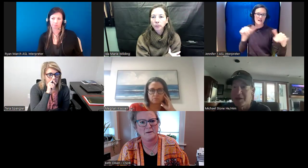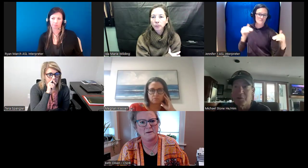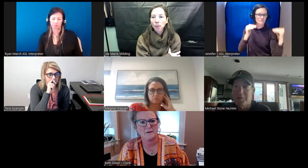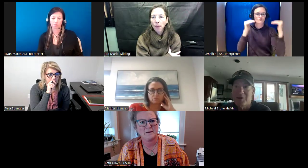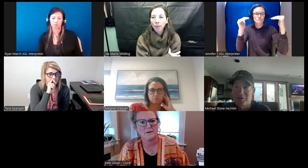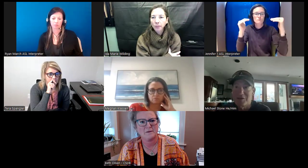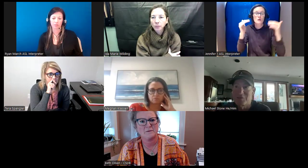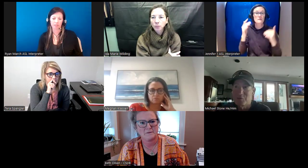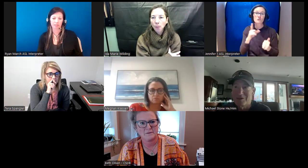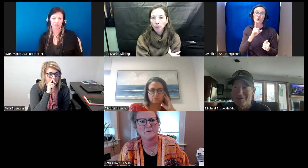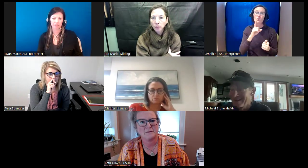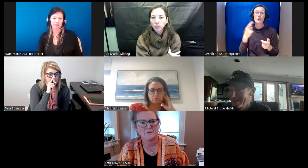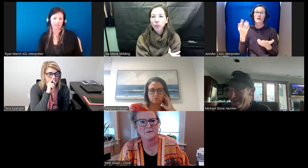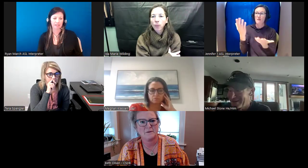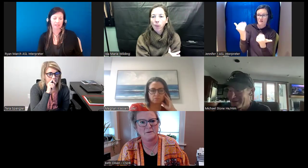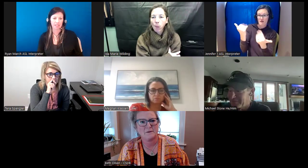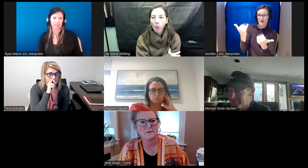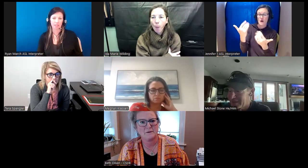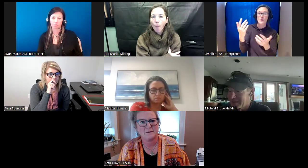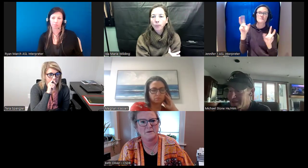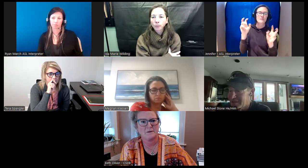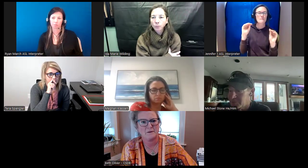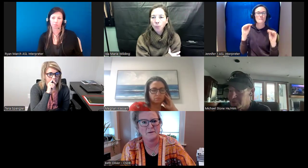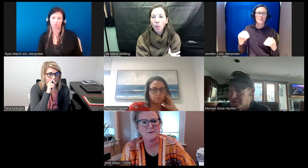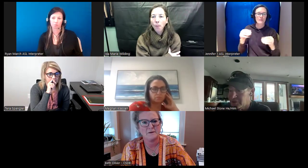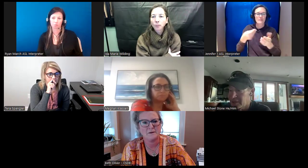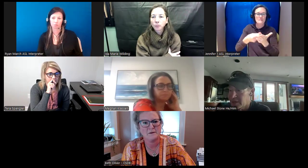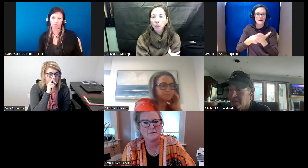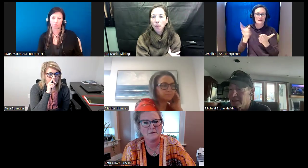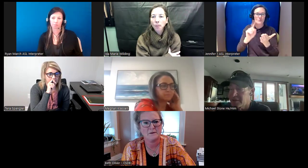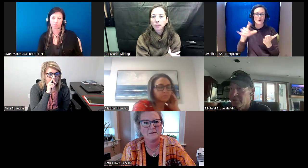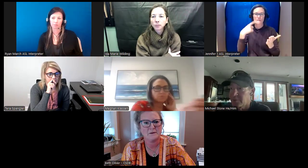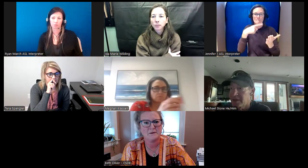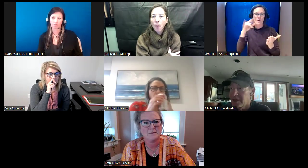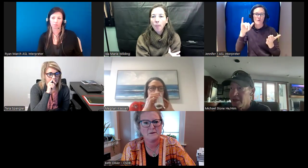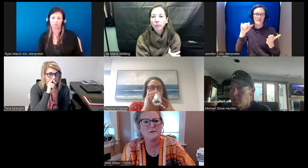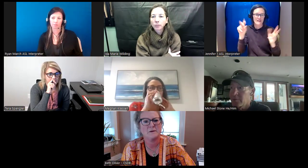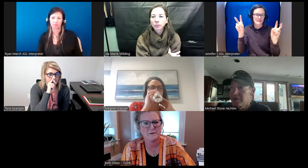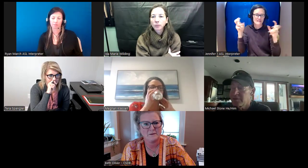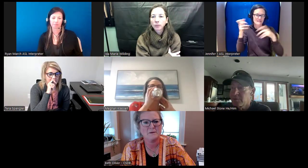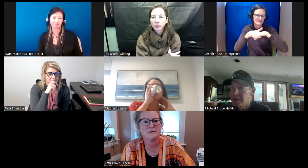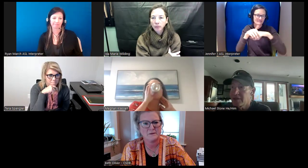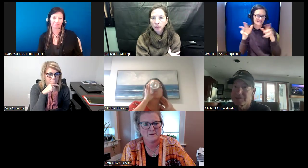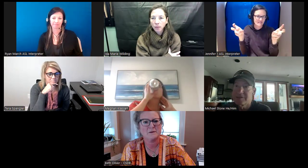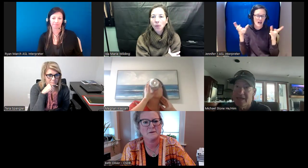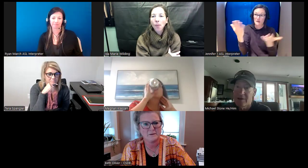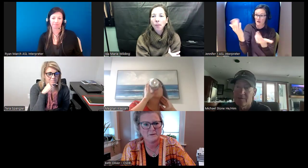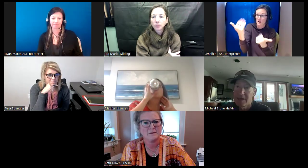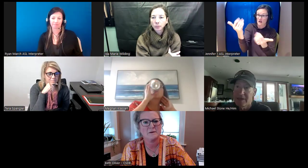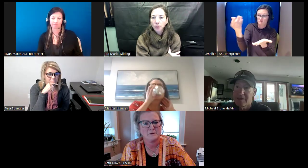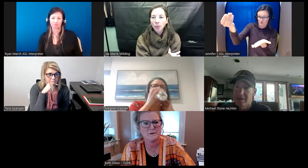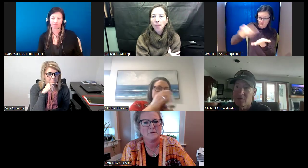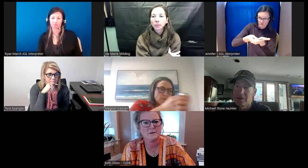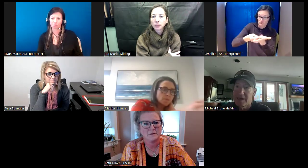put our money where our mouth is, if you will, in this particular case. But I think it'll be when we actually sit